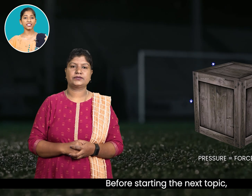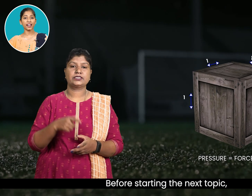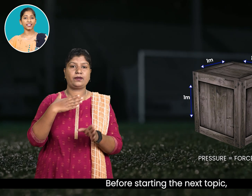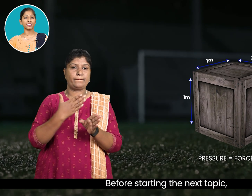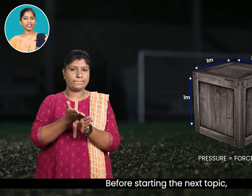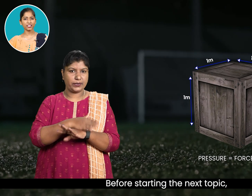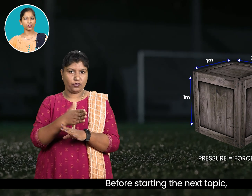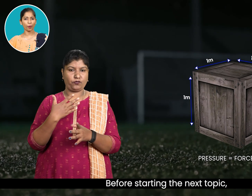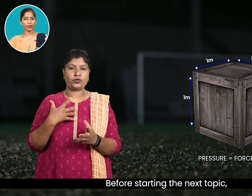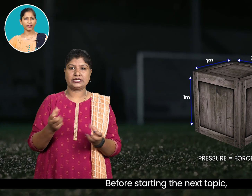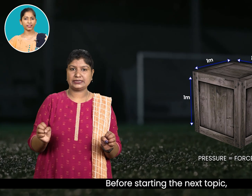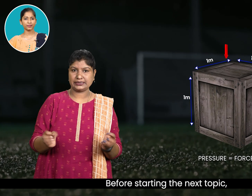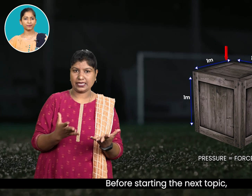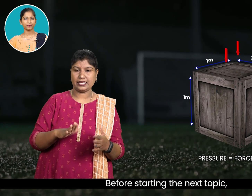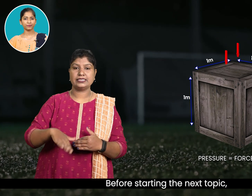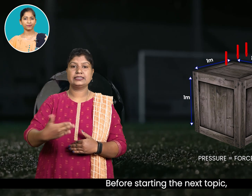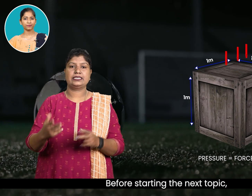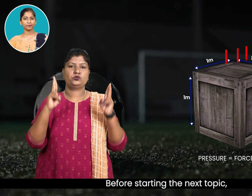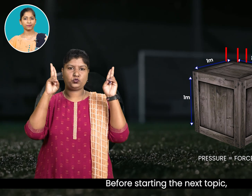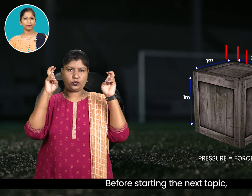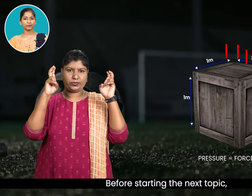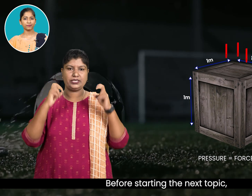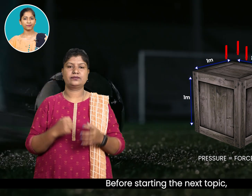Before starting the next topic,